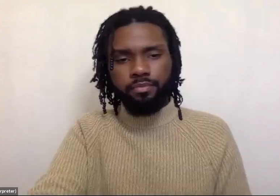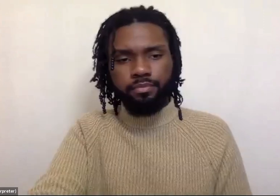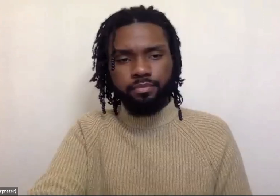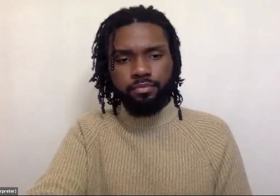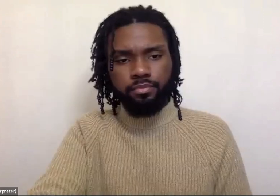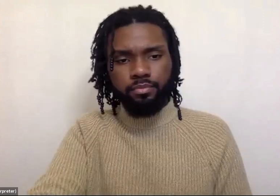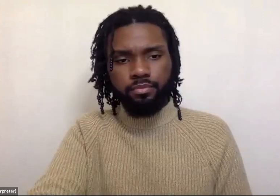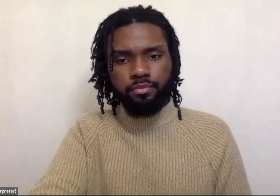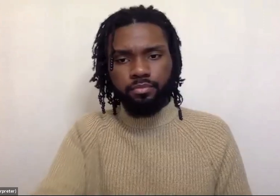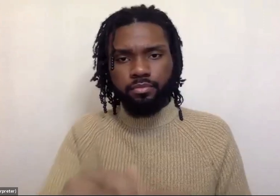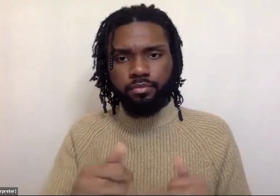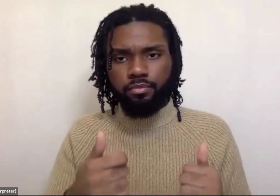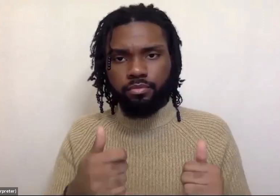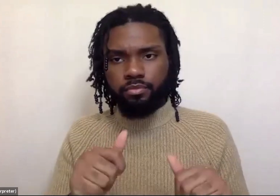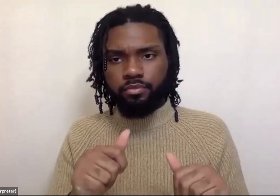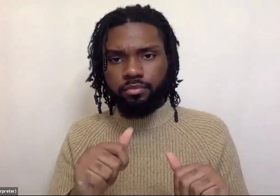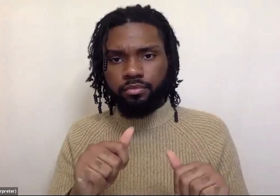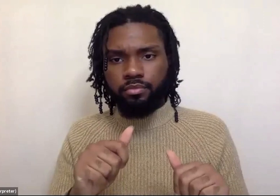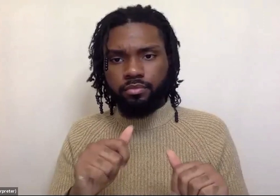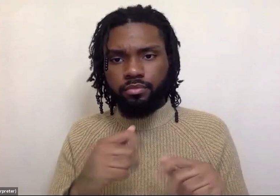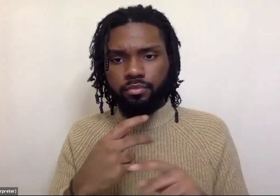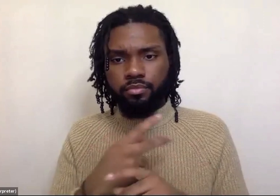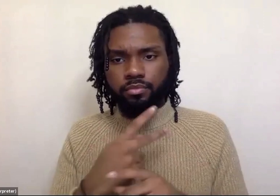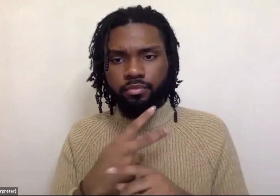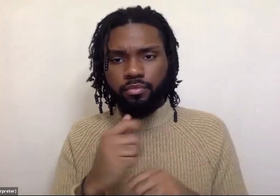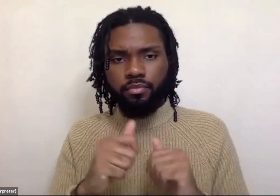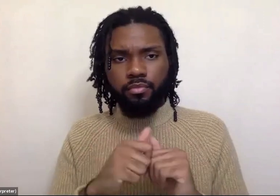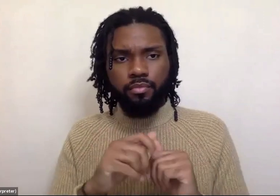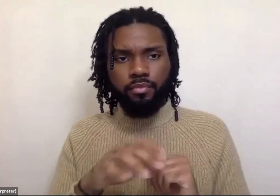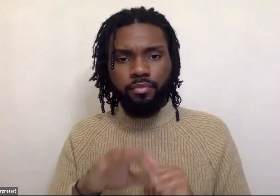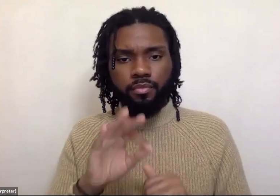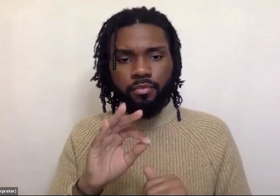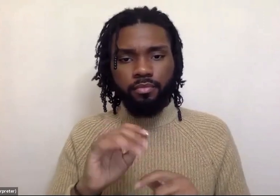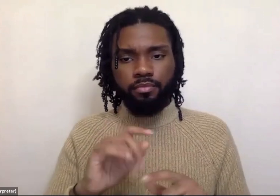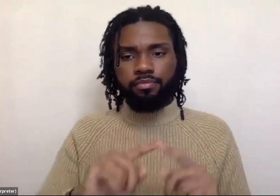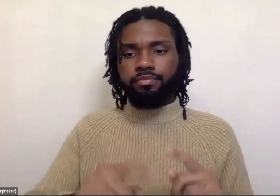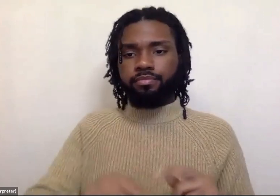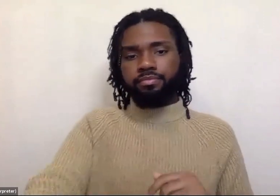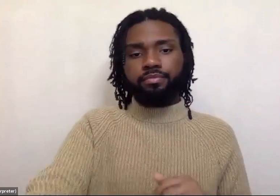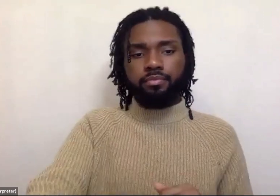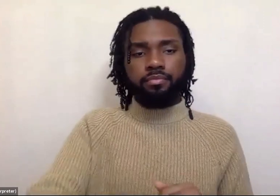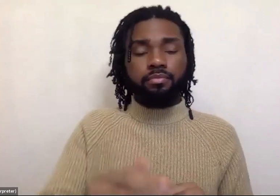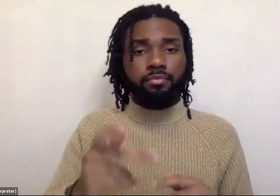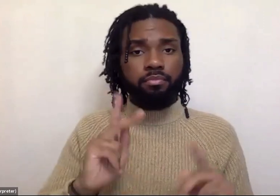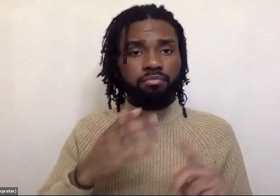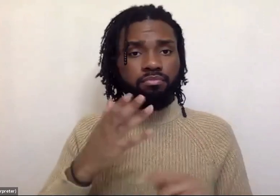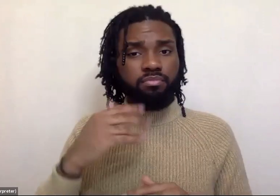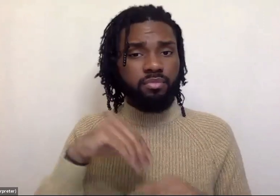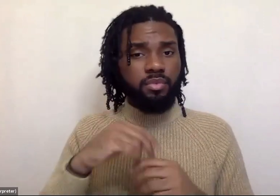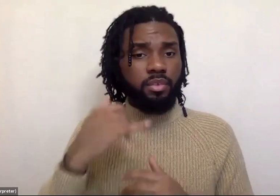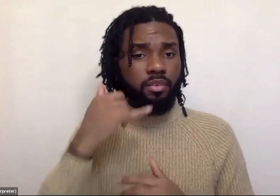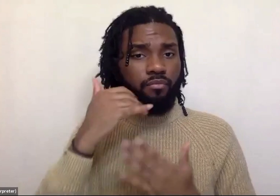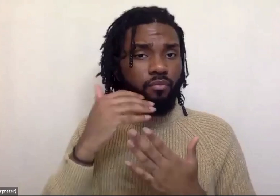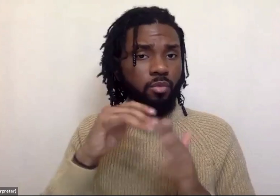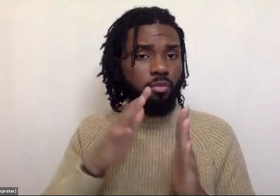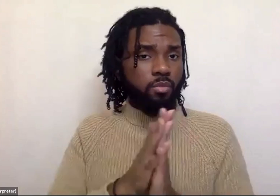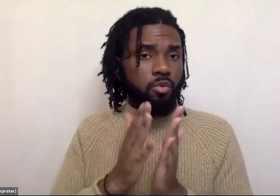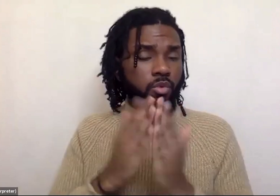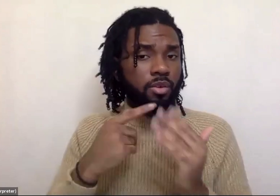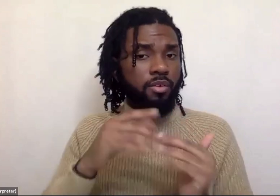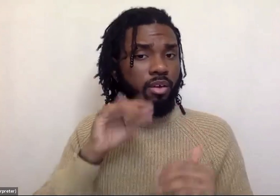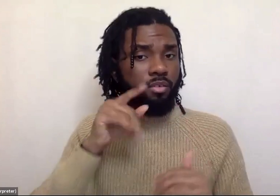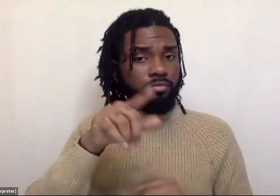trying to figure out how do I find her. He says, well, you know, sometimes people are listed in the phone book. So I finally get her through the phone book in LA,